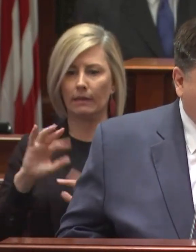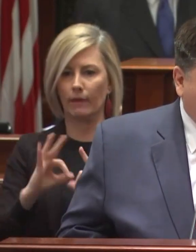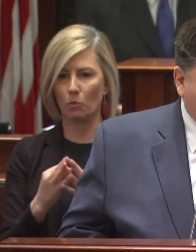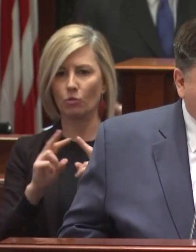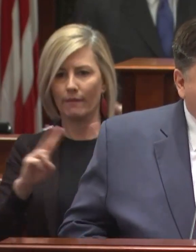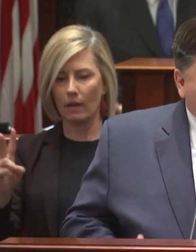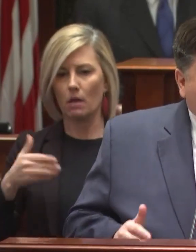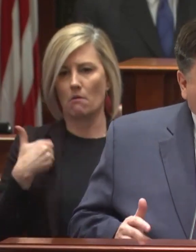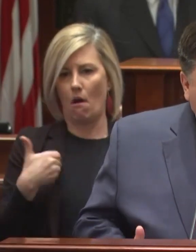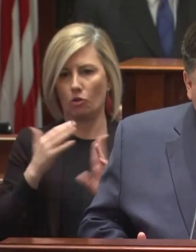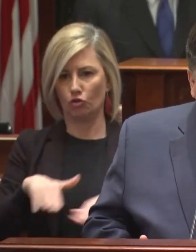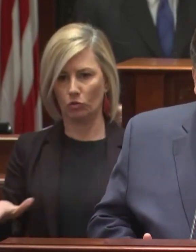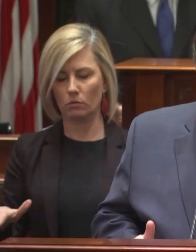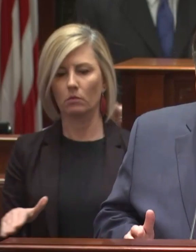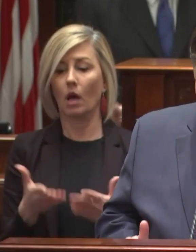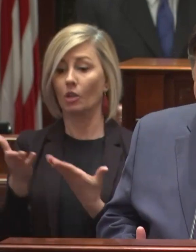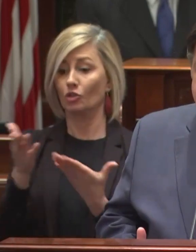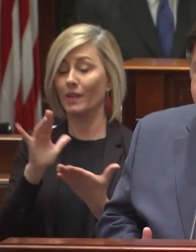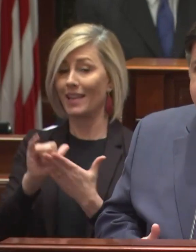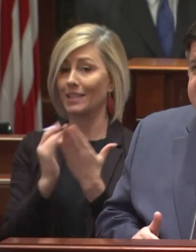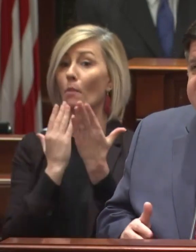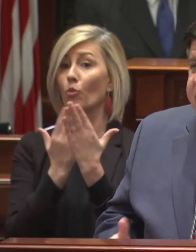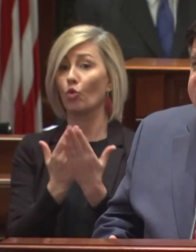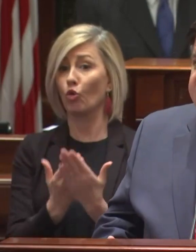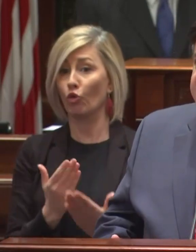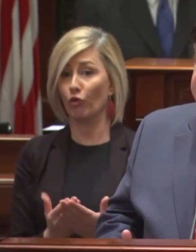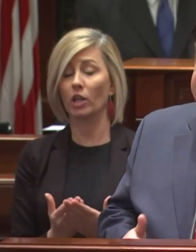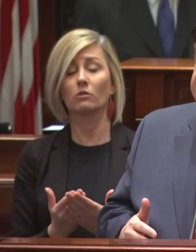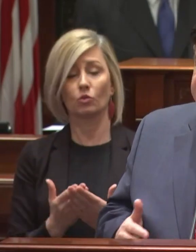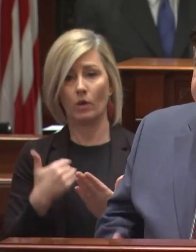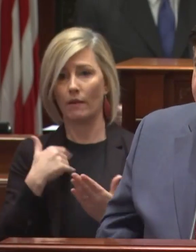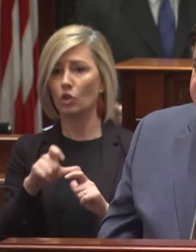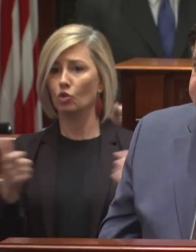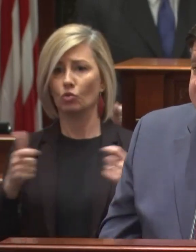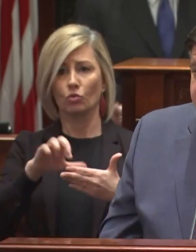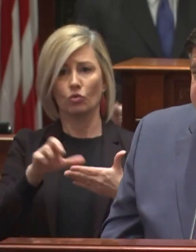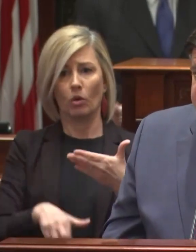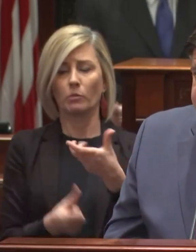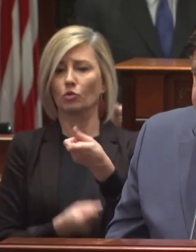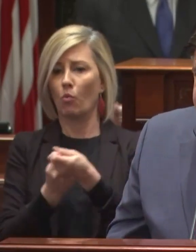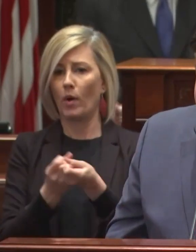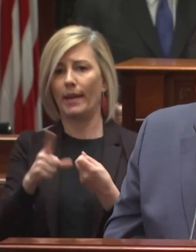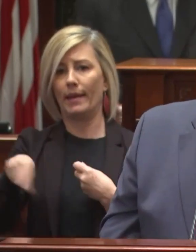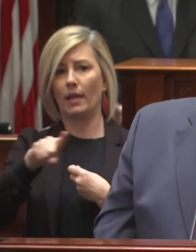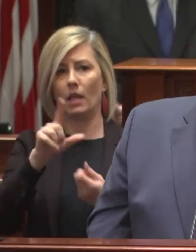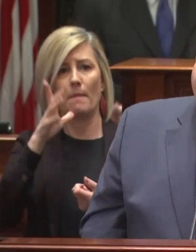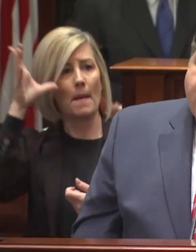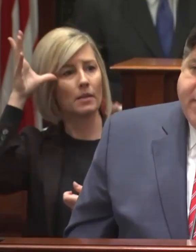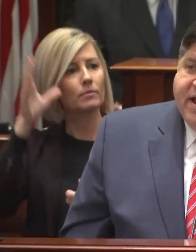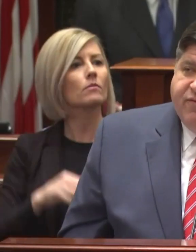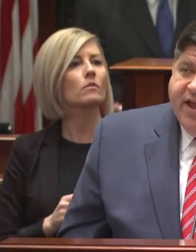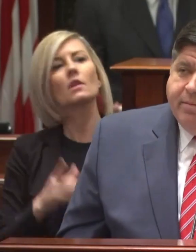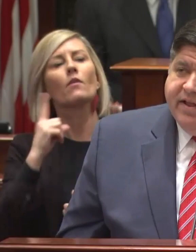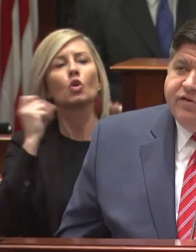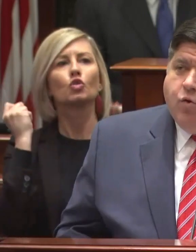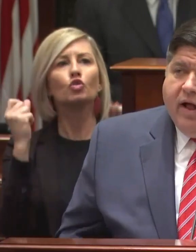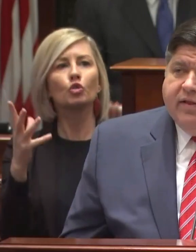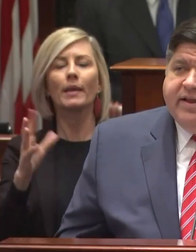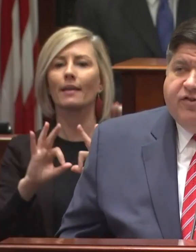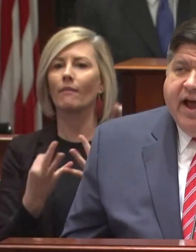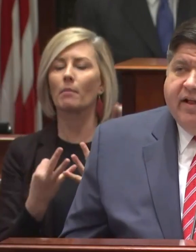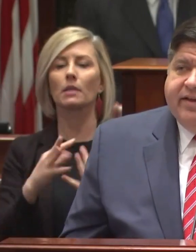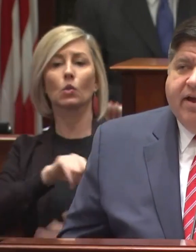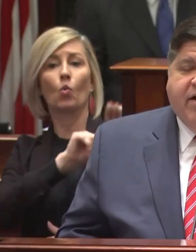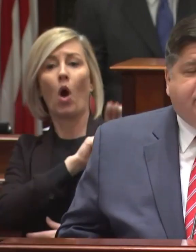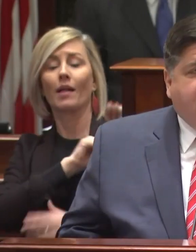young children, a service that is proven to pay dividends in supporting parents. For too many families,